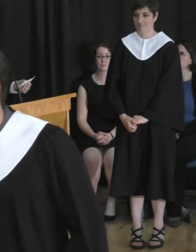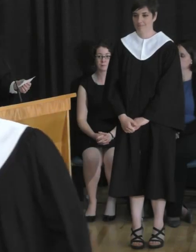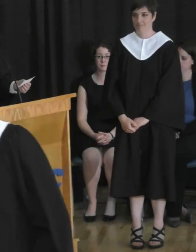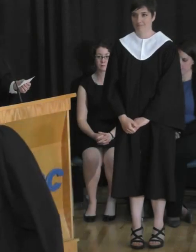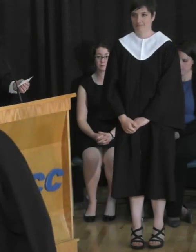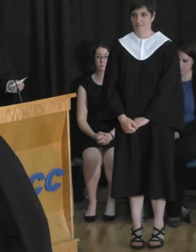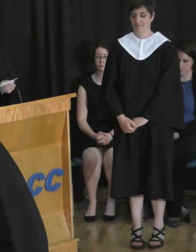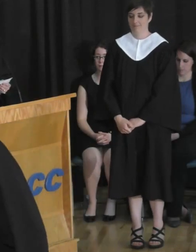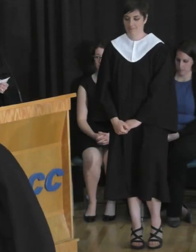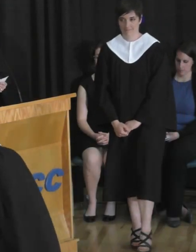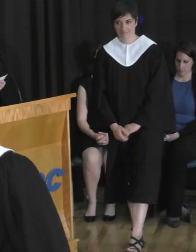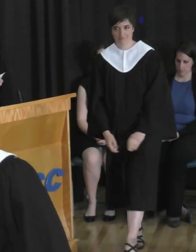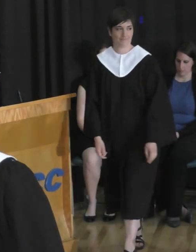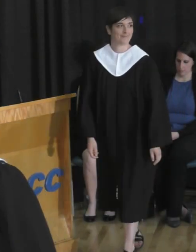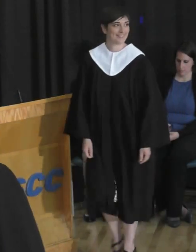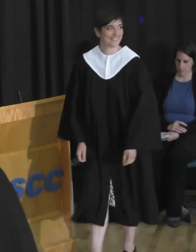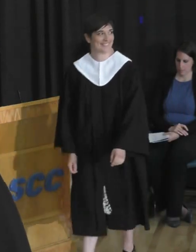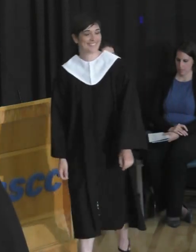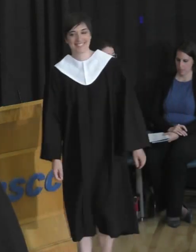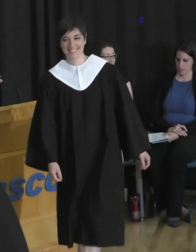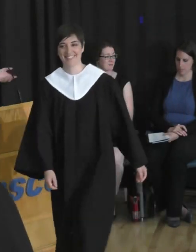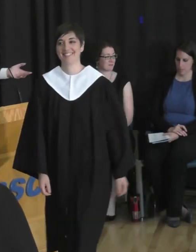Maya Ellis.